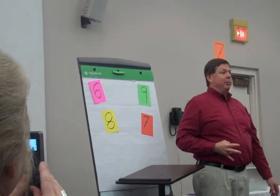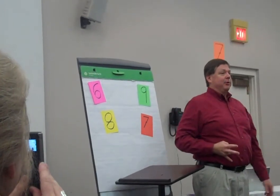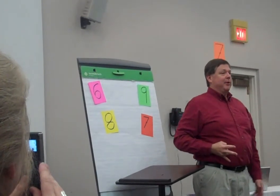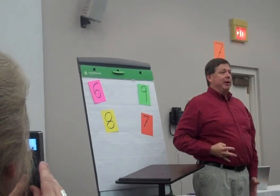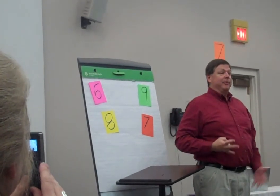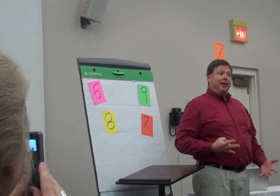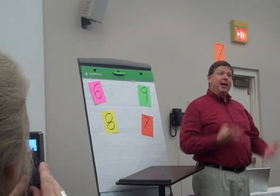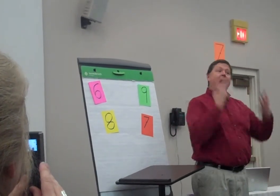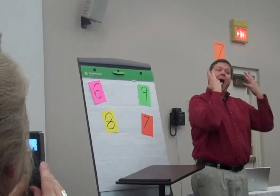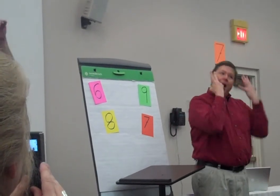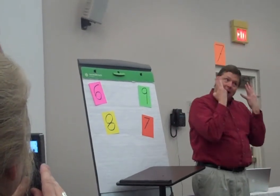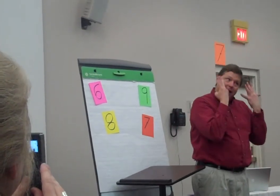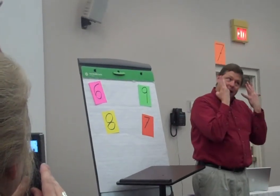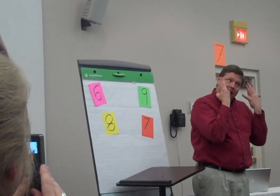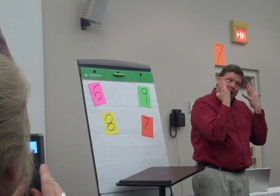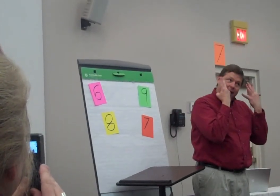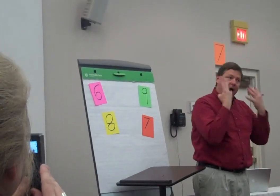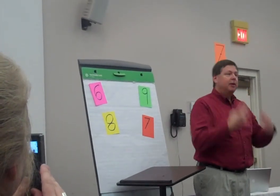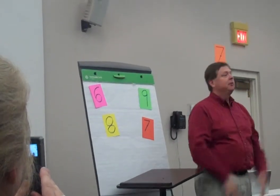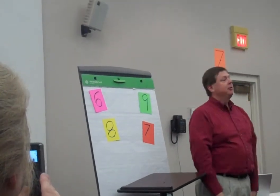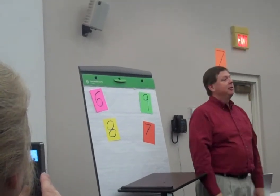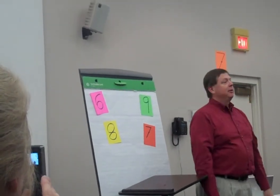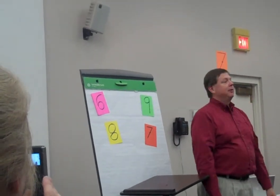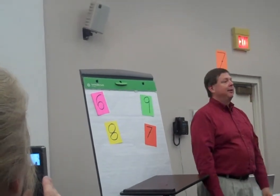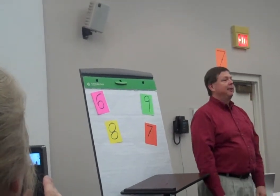is just 2 plus 5. See?